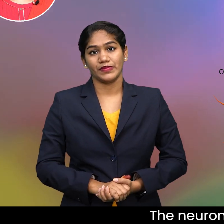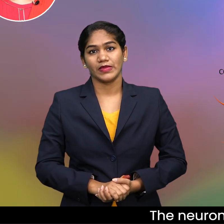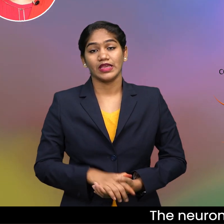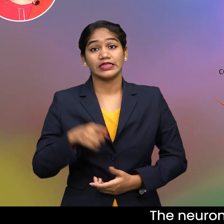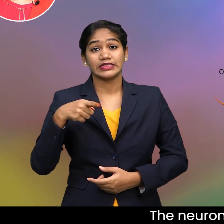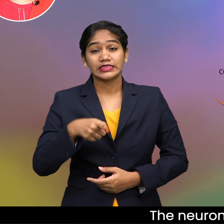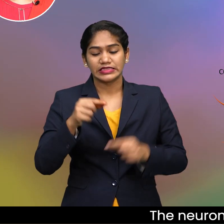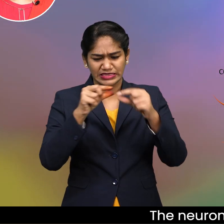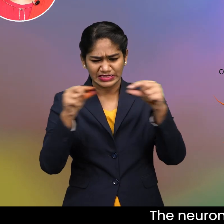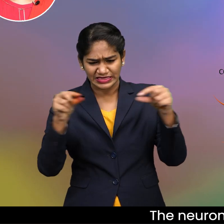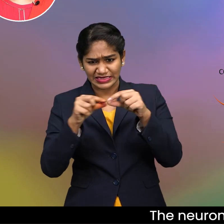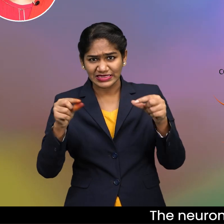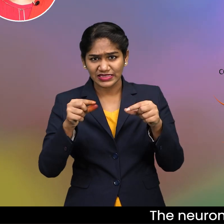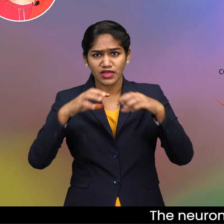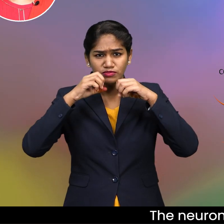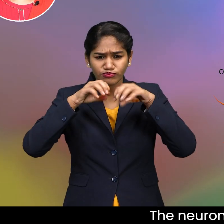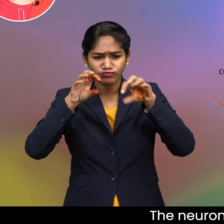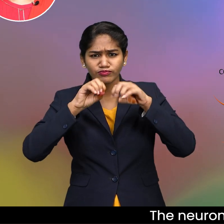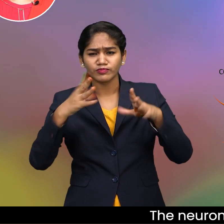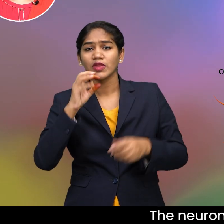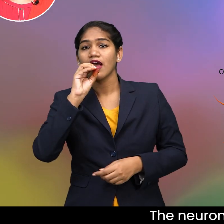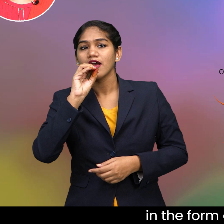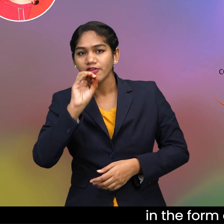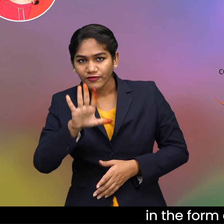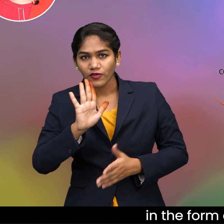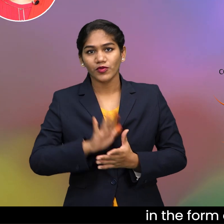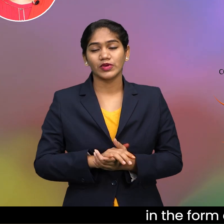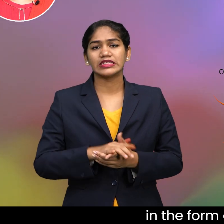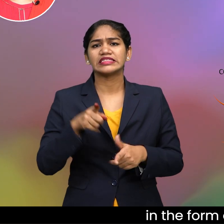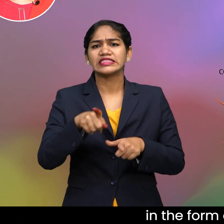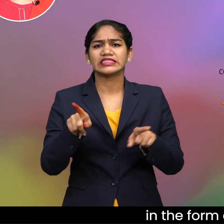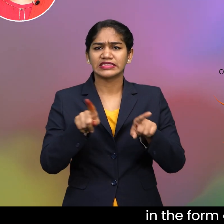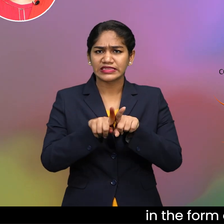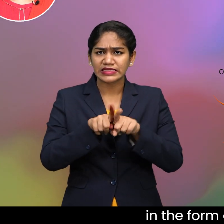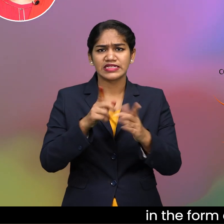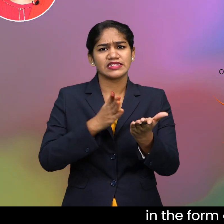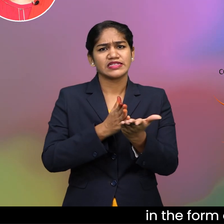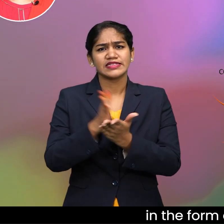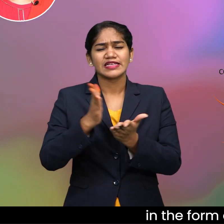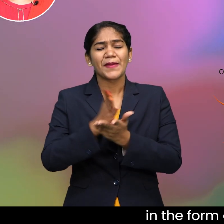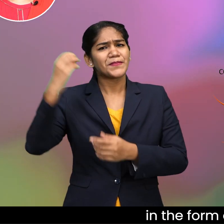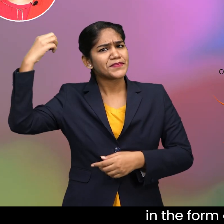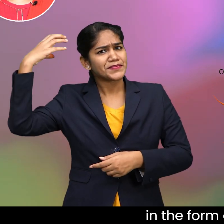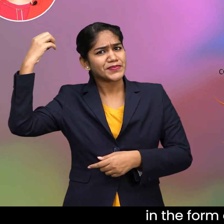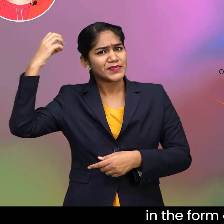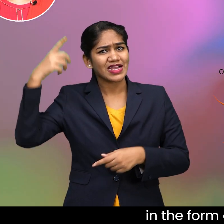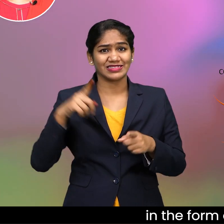The neurons carry messages in the form of electrical signals